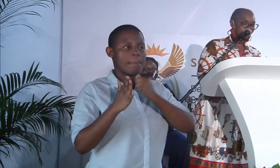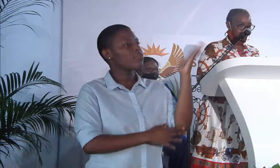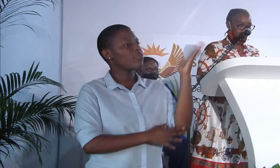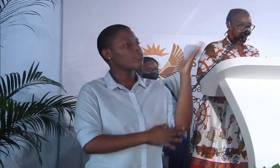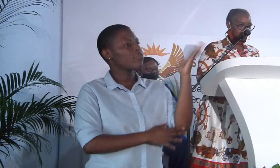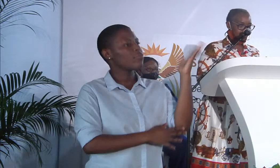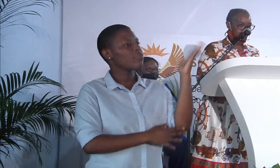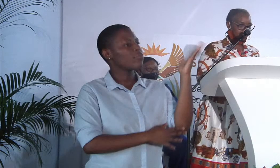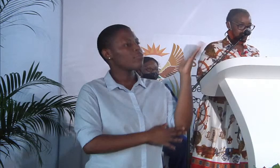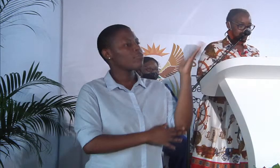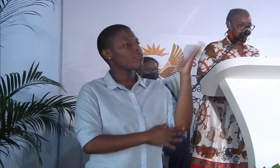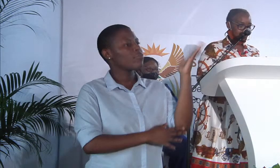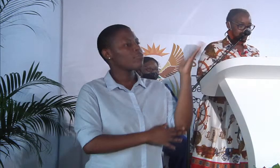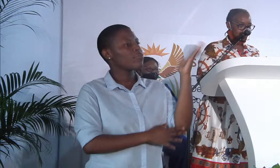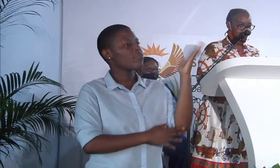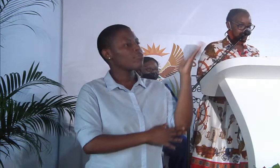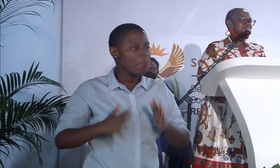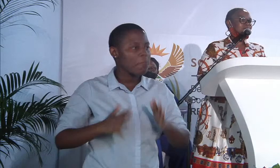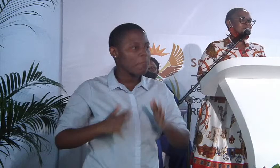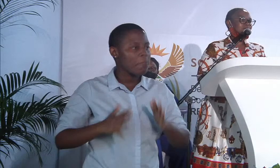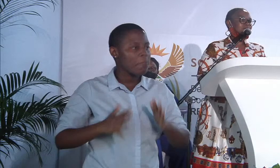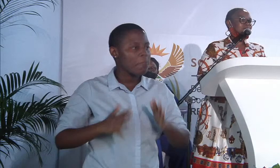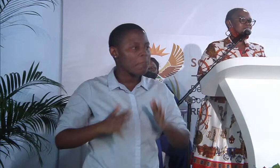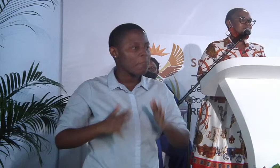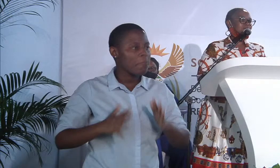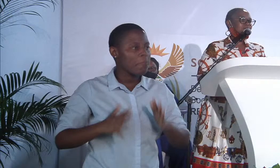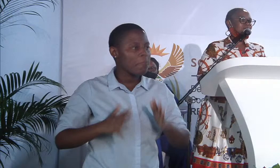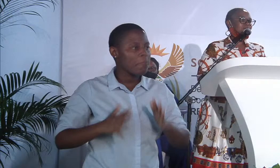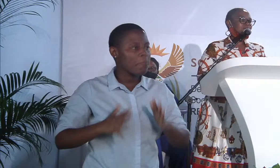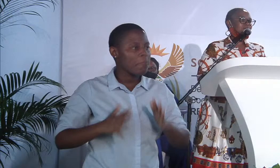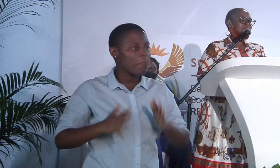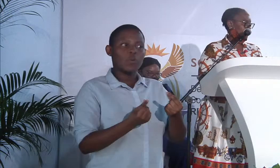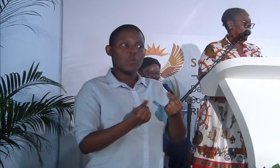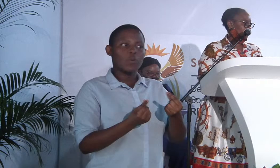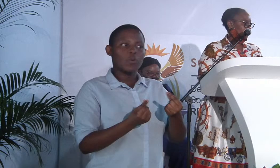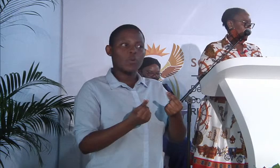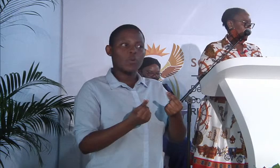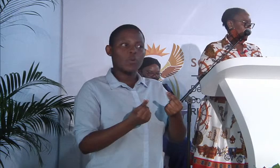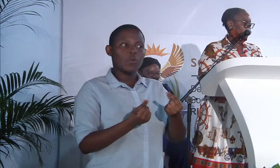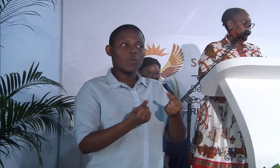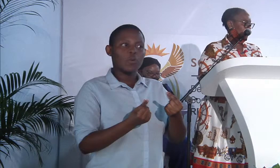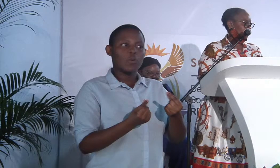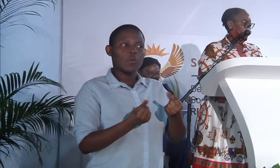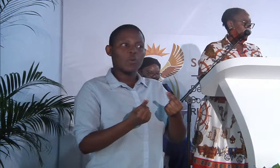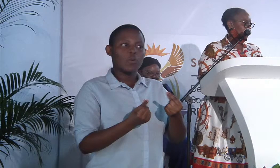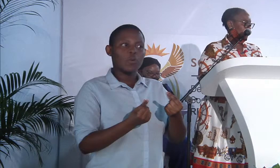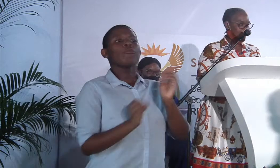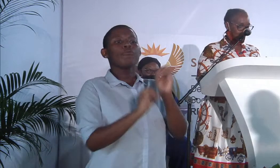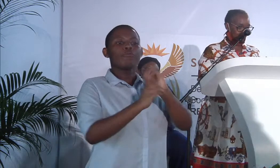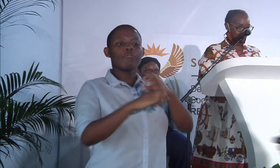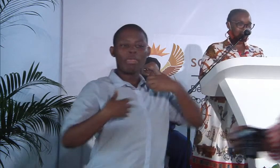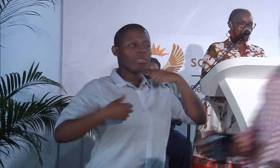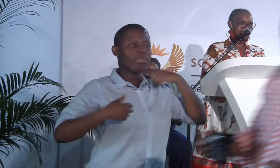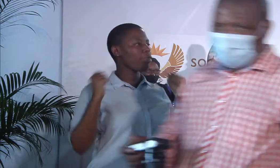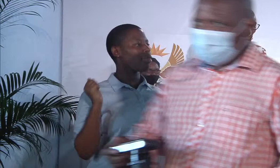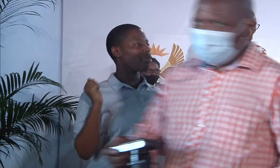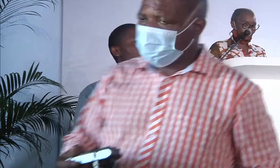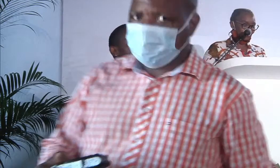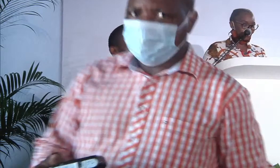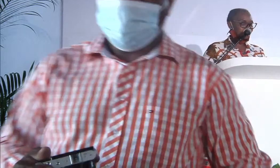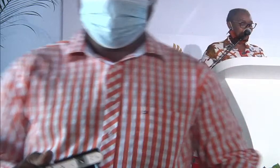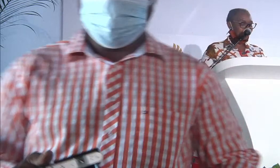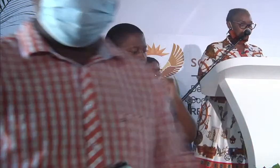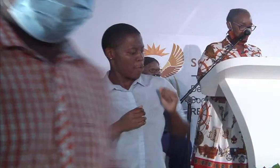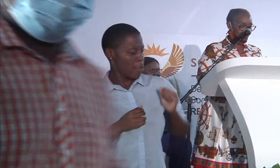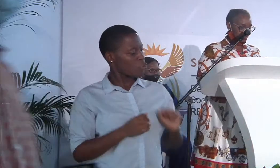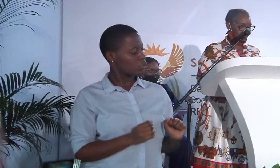because if we have not done so, it may be difficult for you to take off your jackets, to put your bag and all of that. So that's what